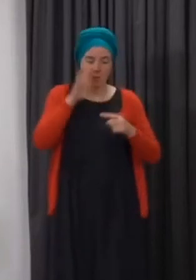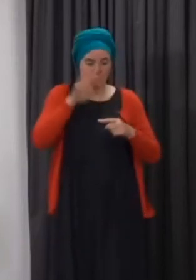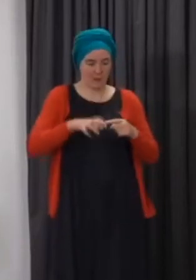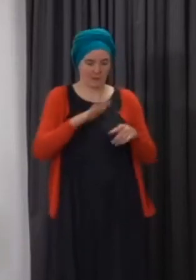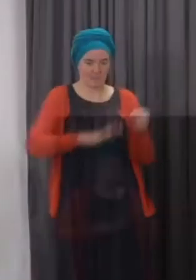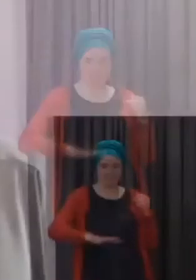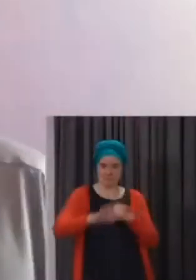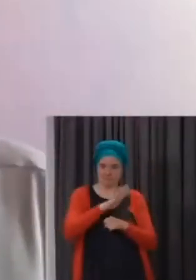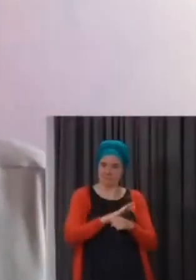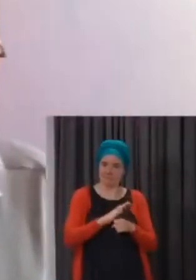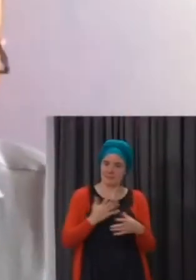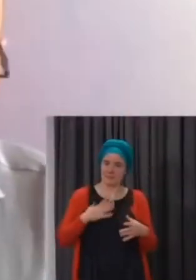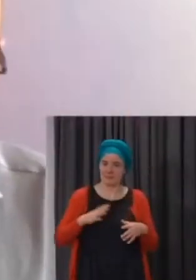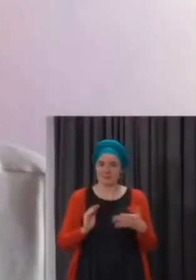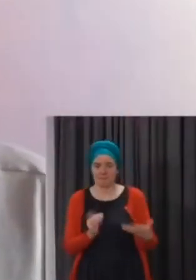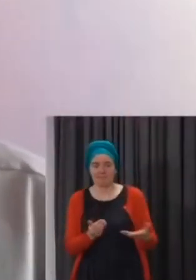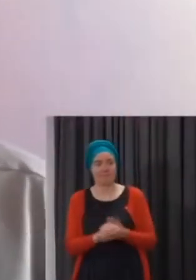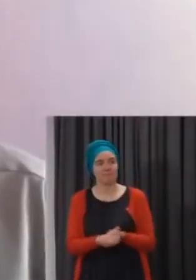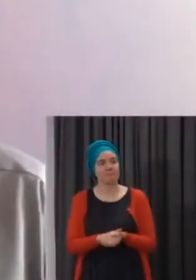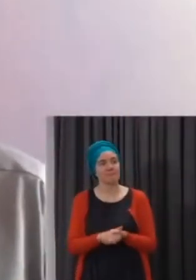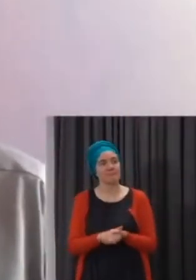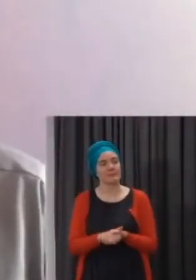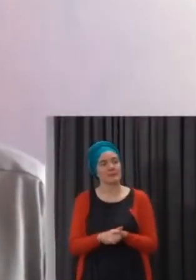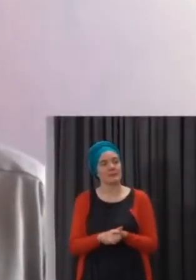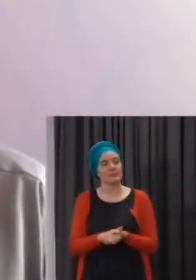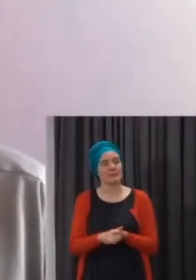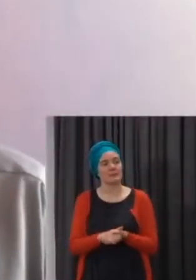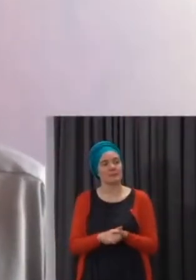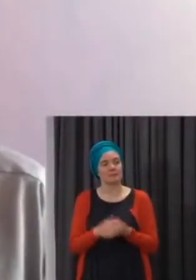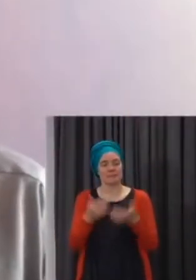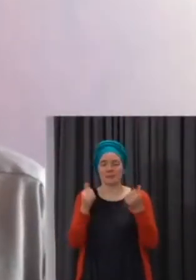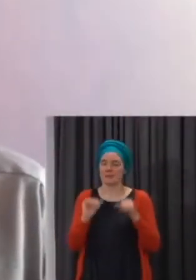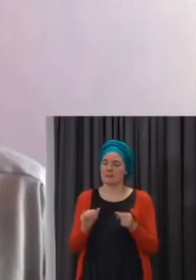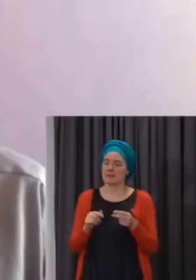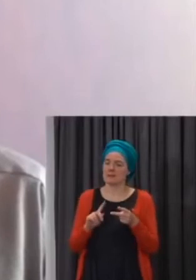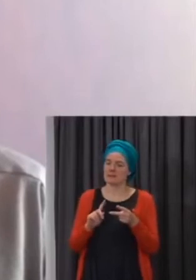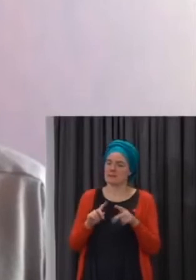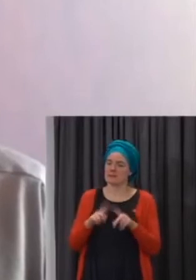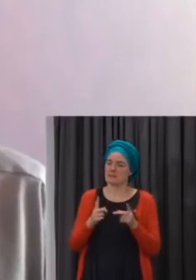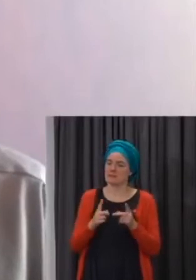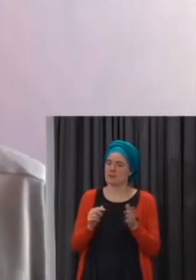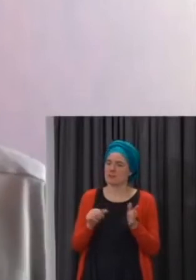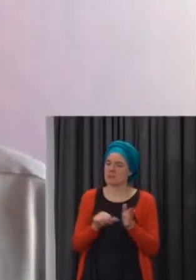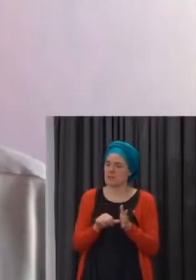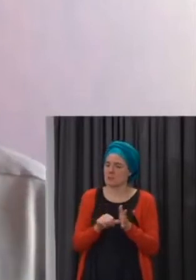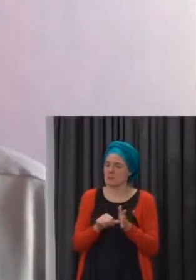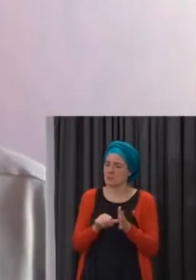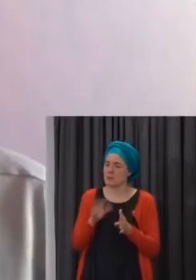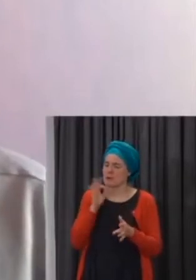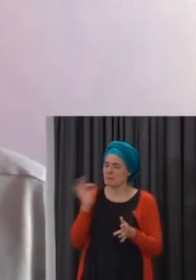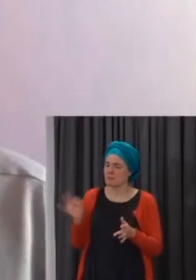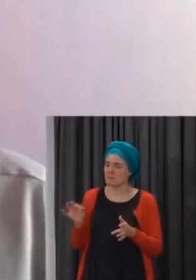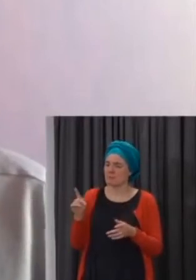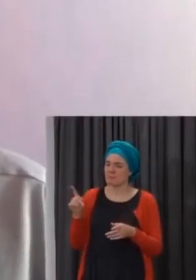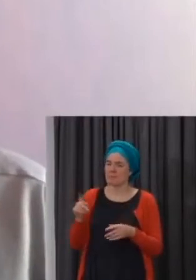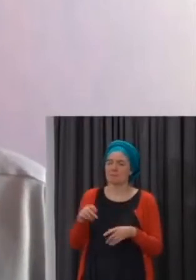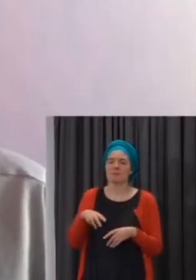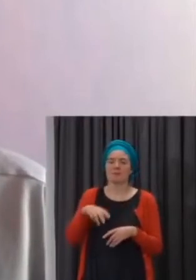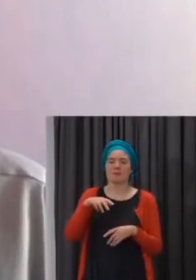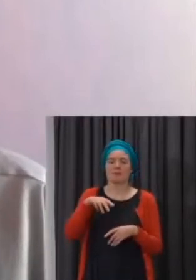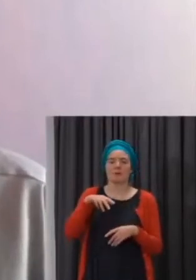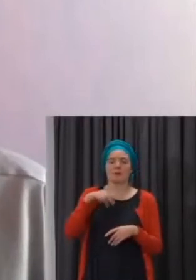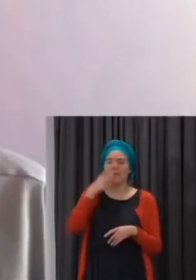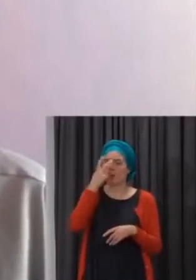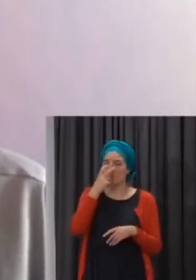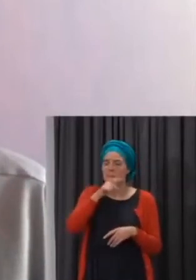Thank you very much. And if I could ask about a separate issue, your response really to what the Older People's Commissioner has had